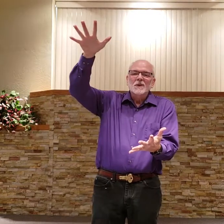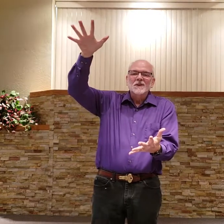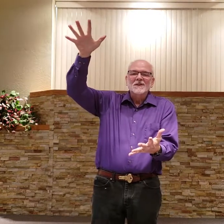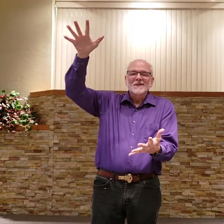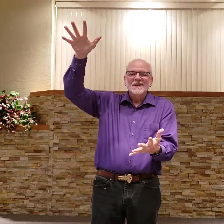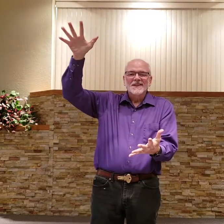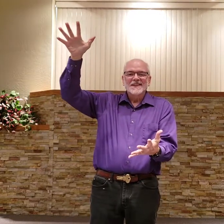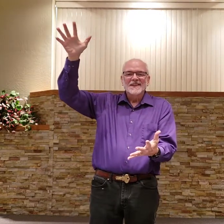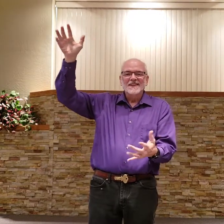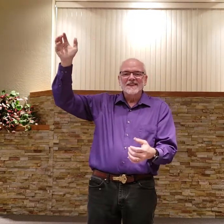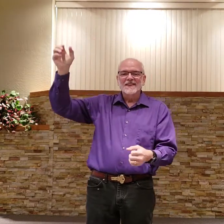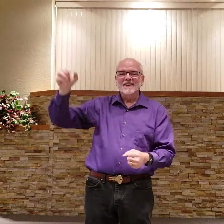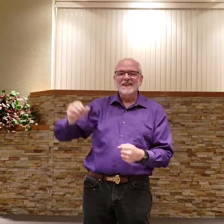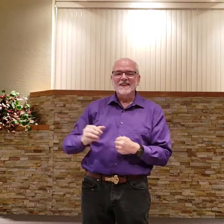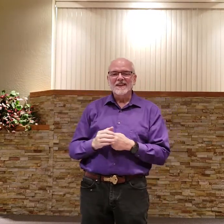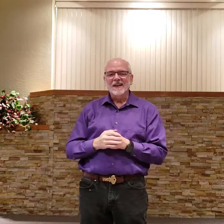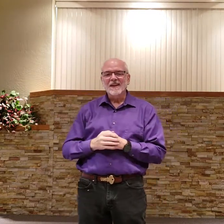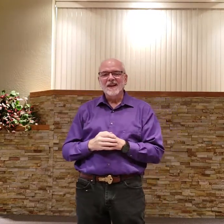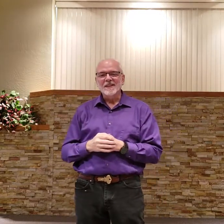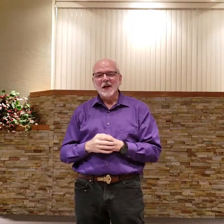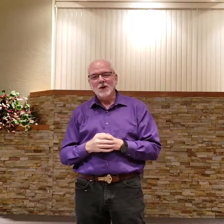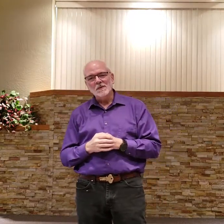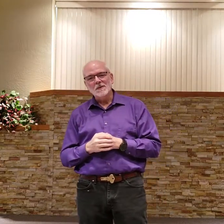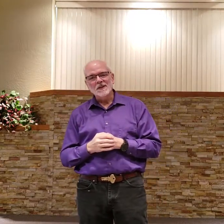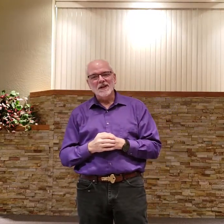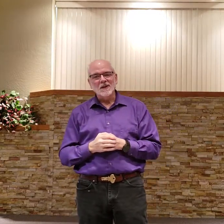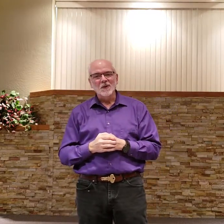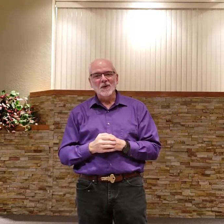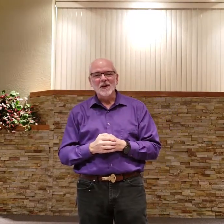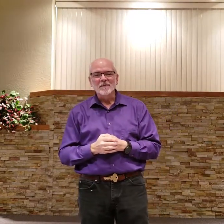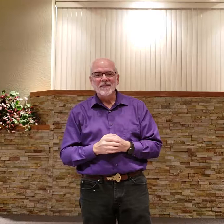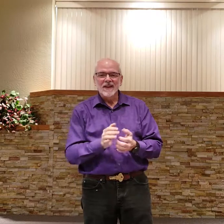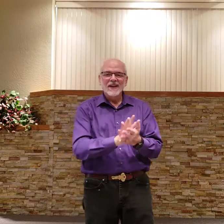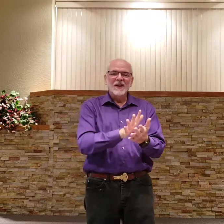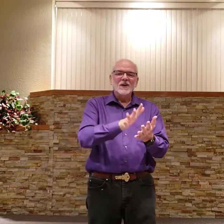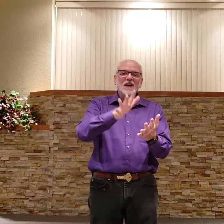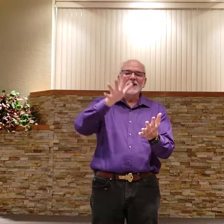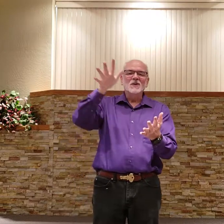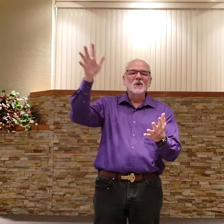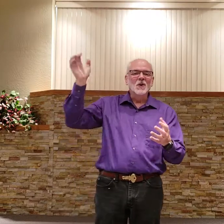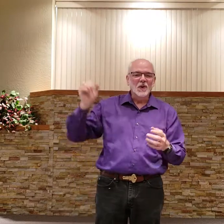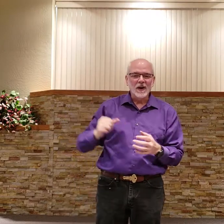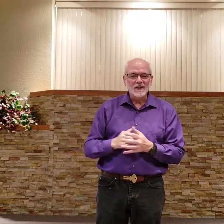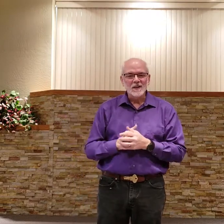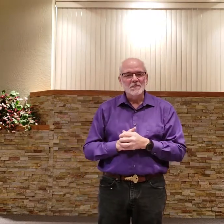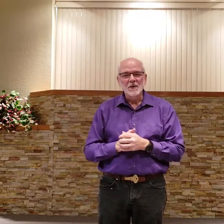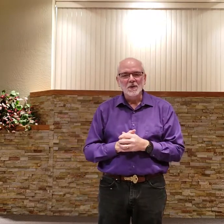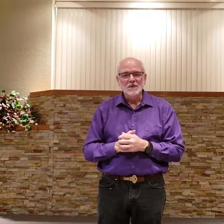ripples. And that's how I remember the sign glory. It's glorious, it's beautiful.